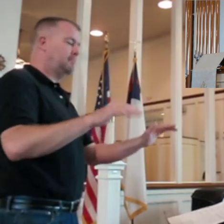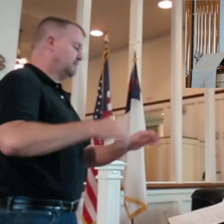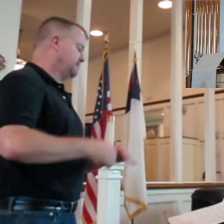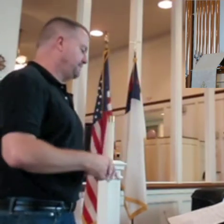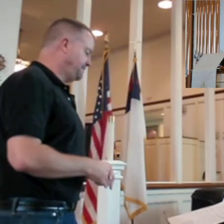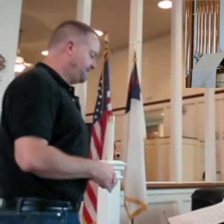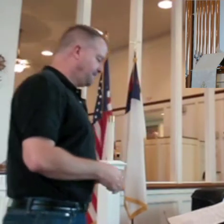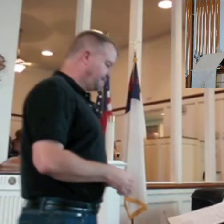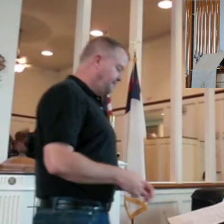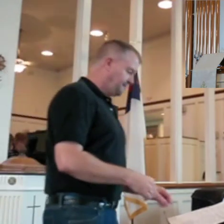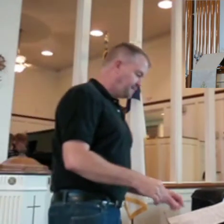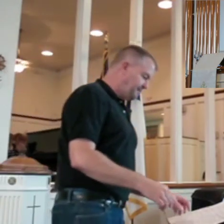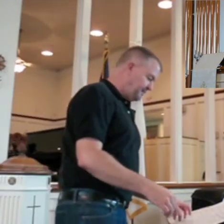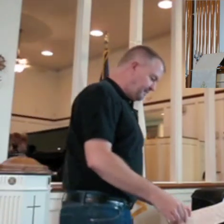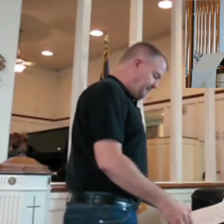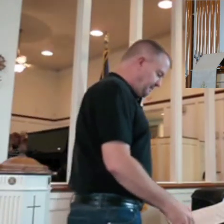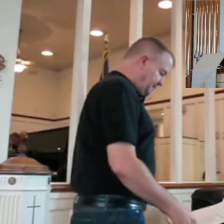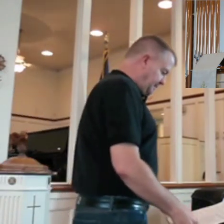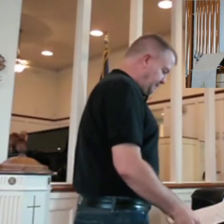be seated.